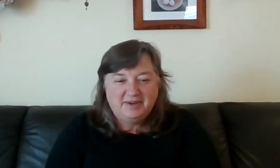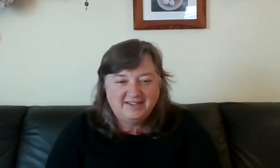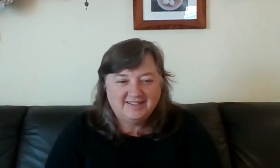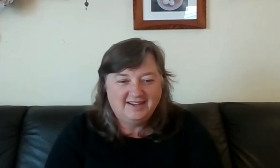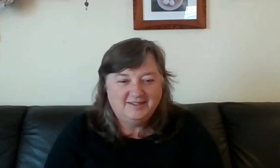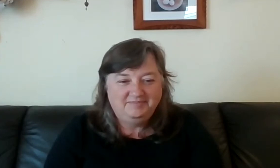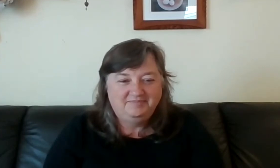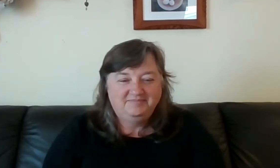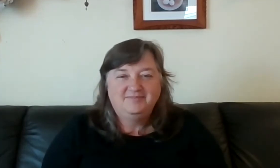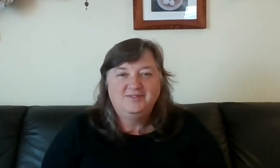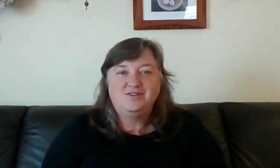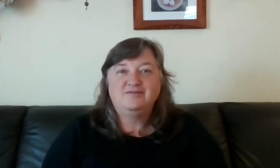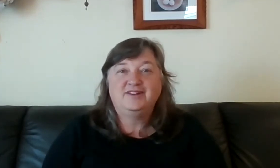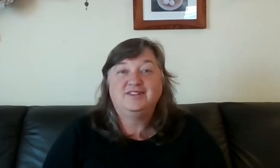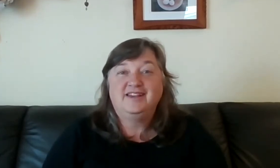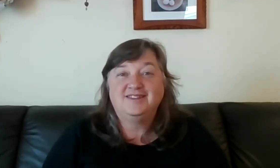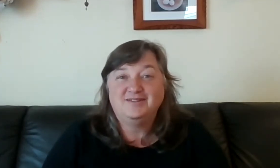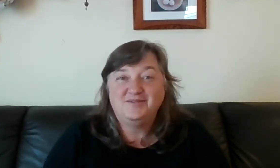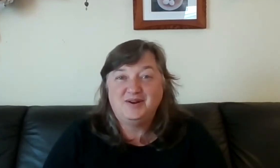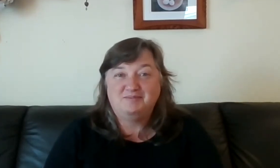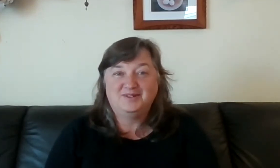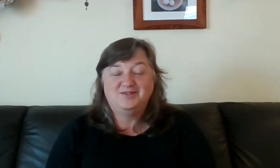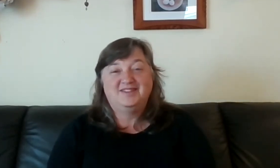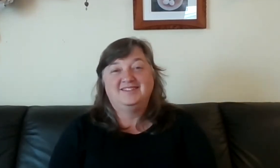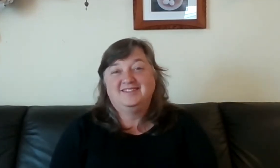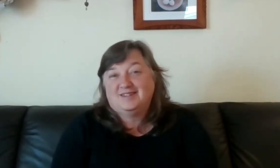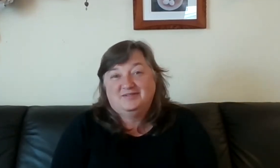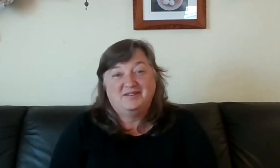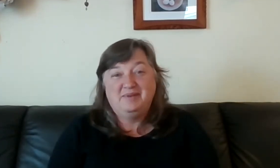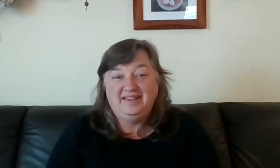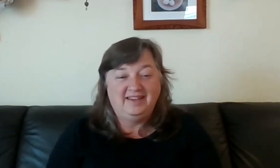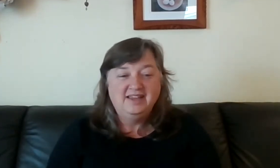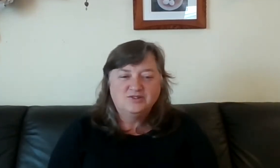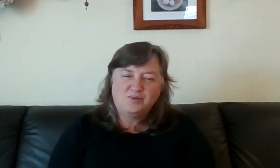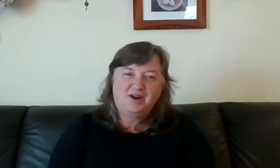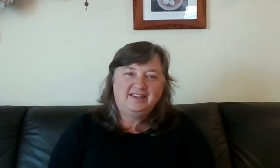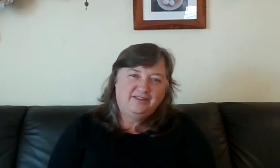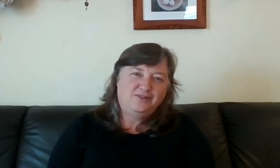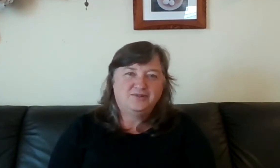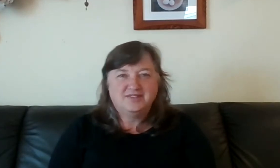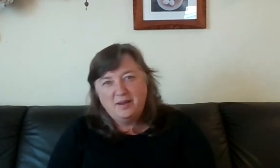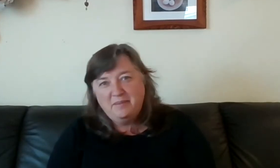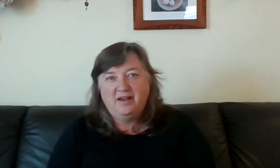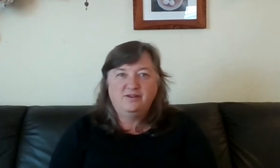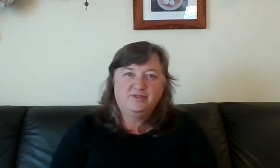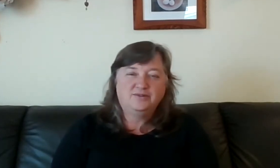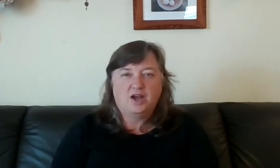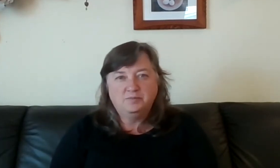But you can eventually get there if you want to pursue it. This is just the very beginning. So I want to give you some of those